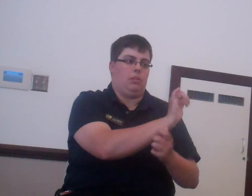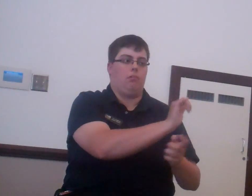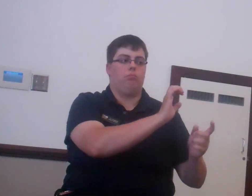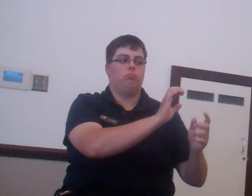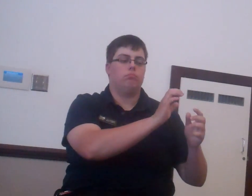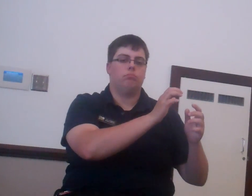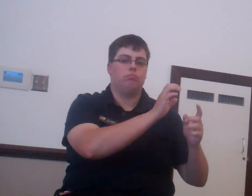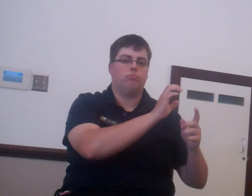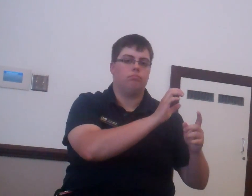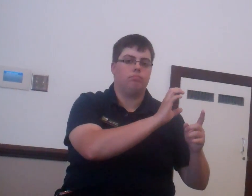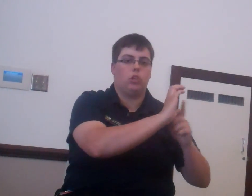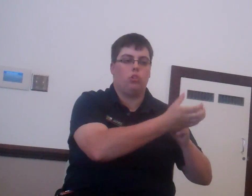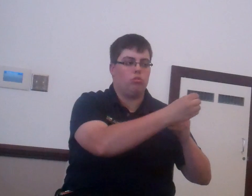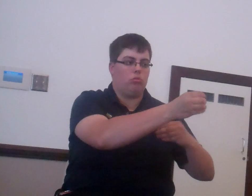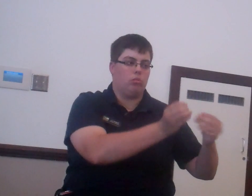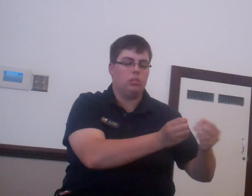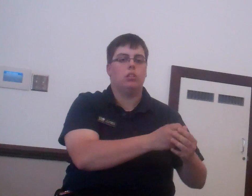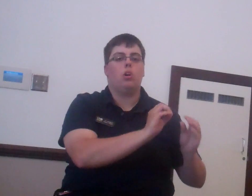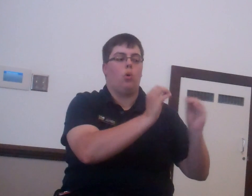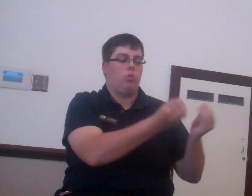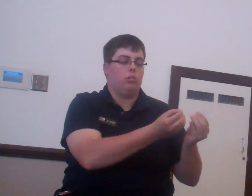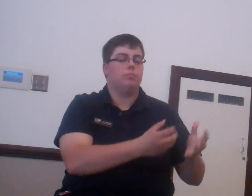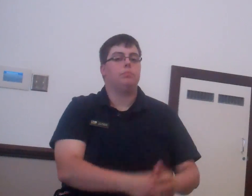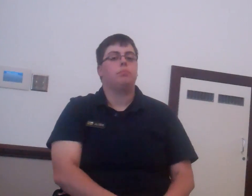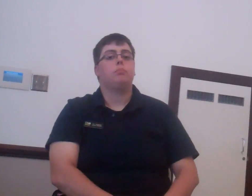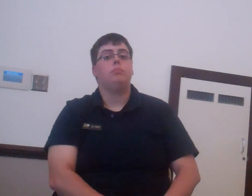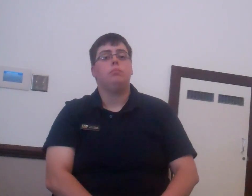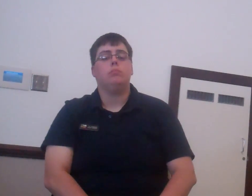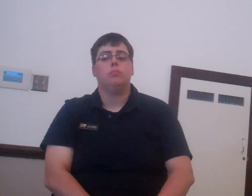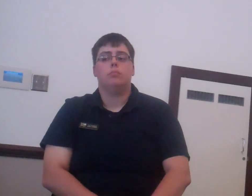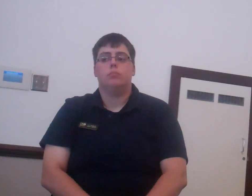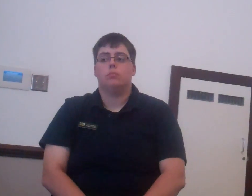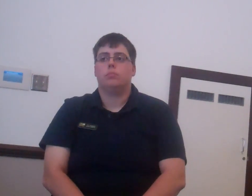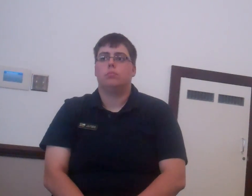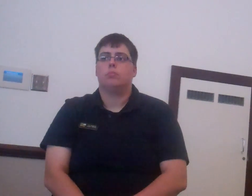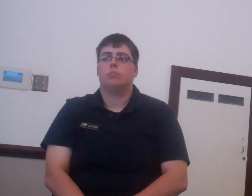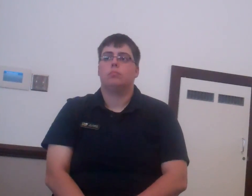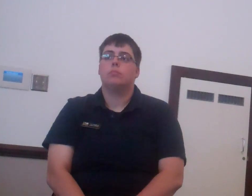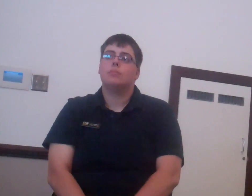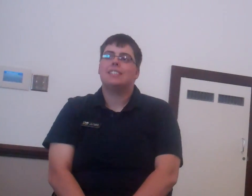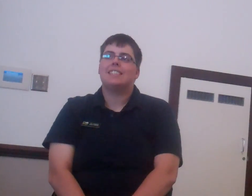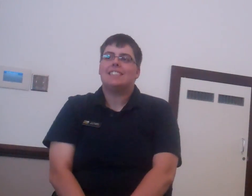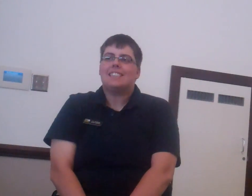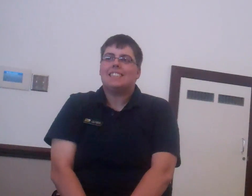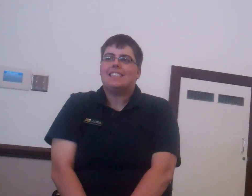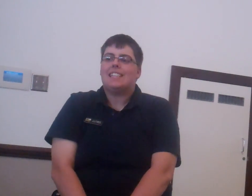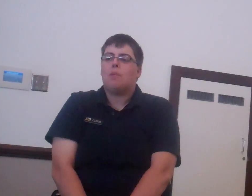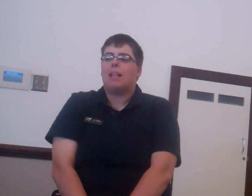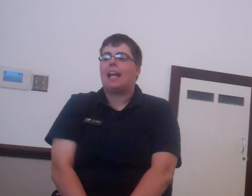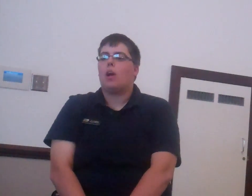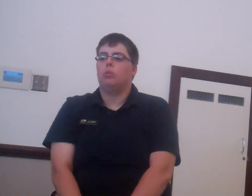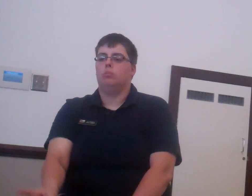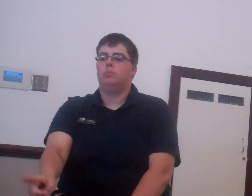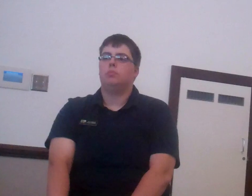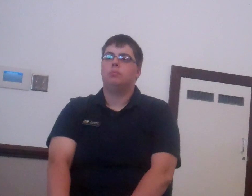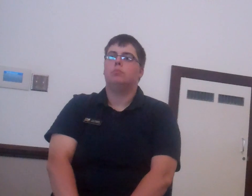look at a few different elements, we can sort of get a feel for what the culture is. So the first would be the organization's values.